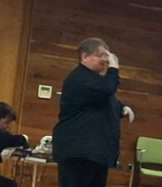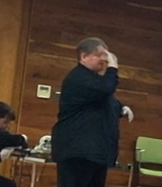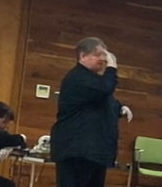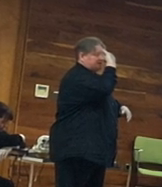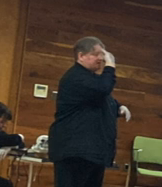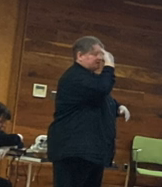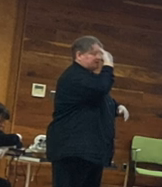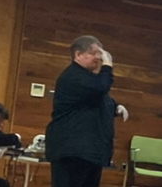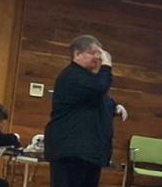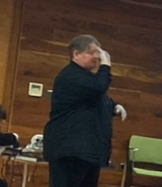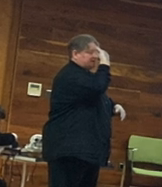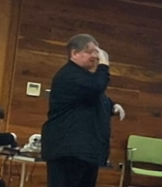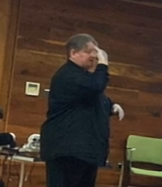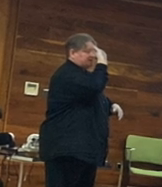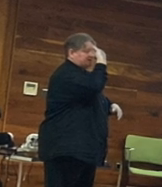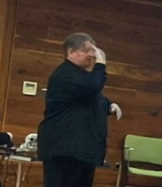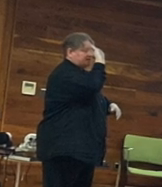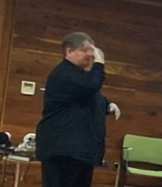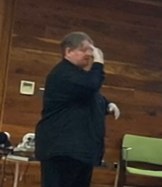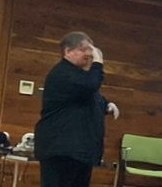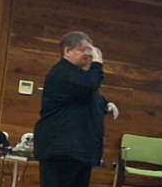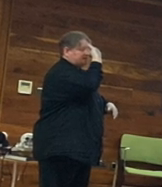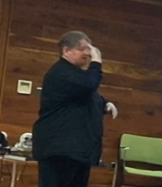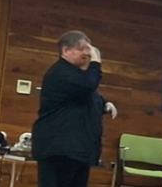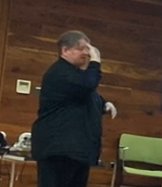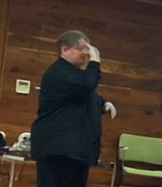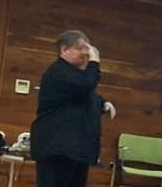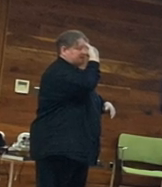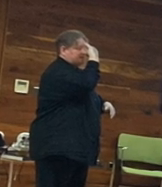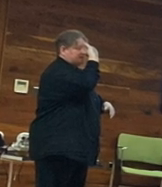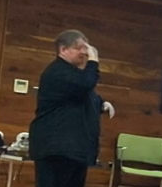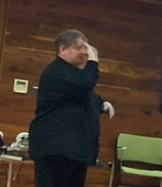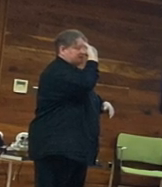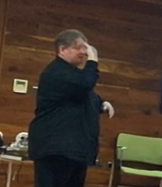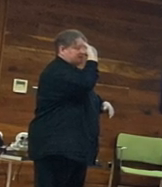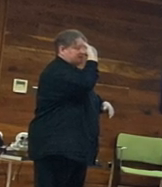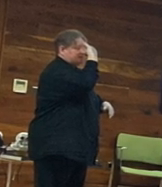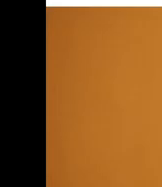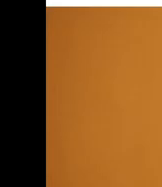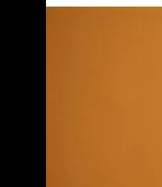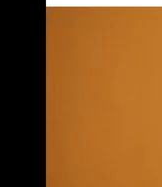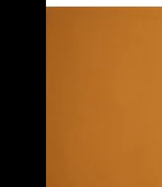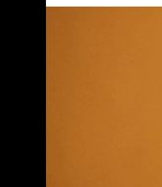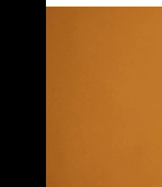how we understand theatrical publics, because there are machine guests in the mix right now. Another striking